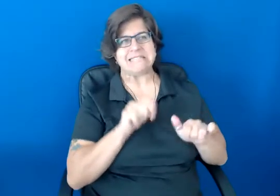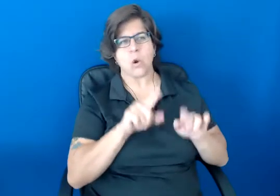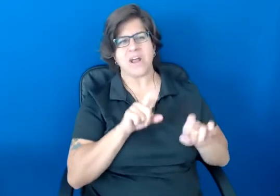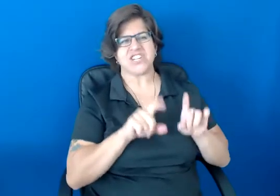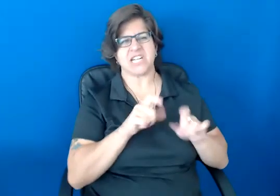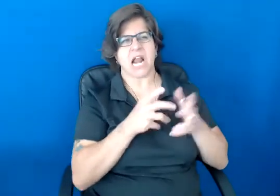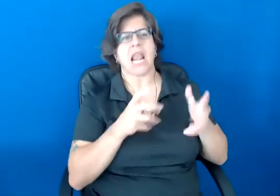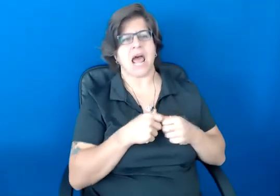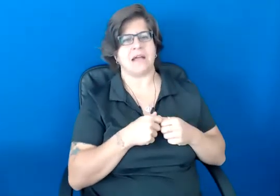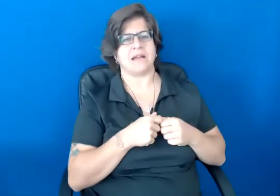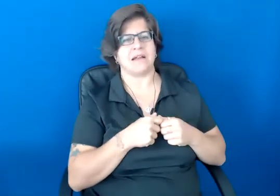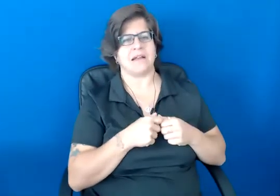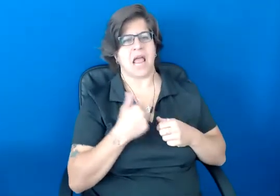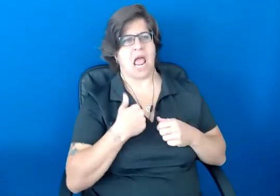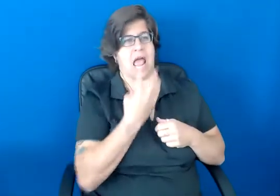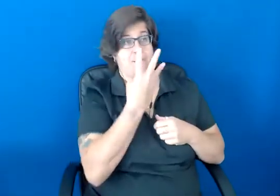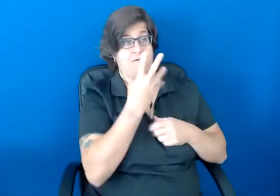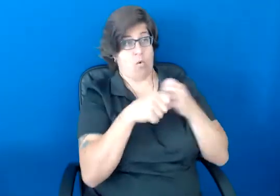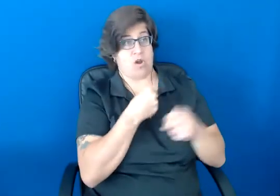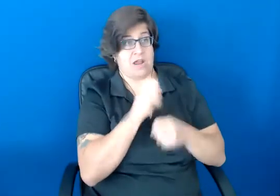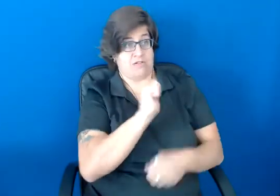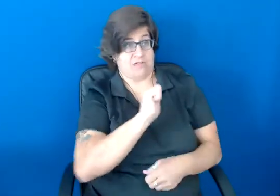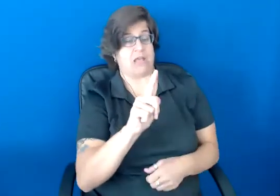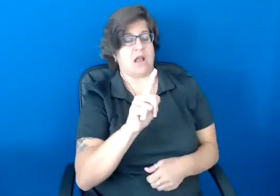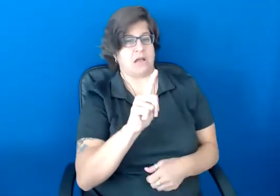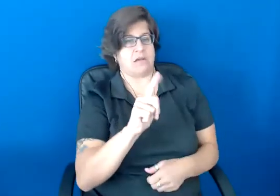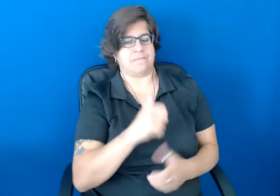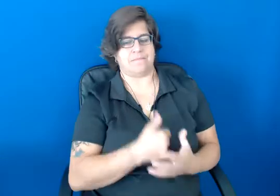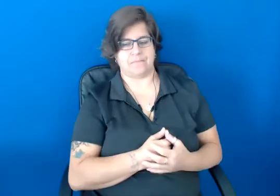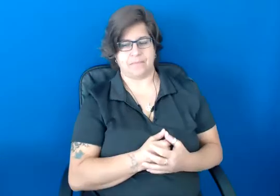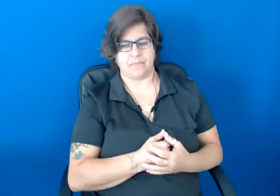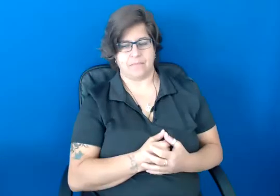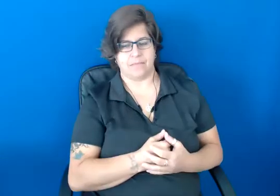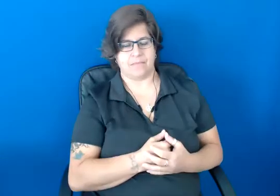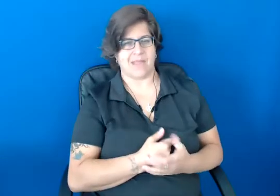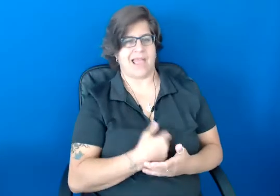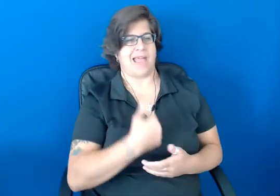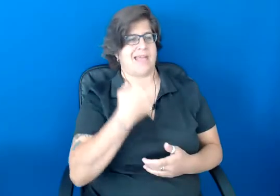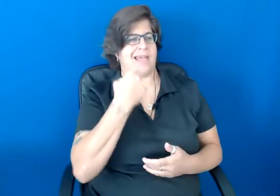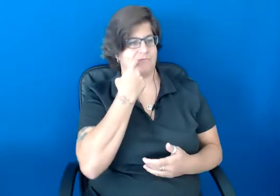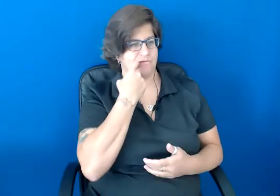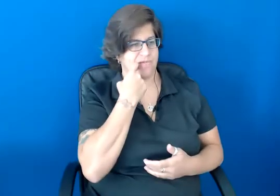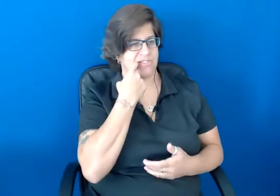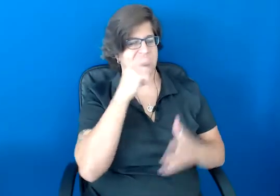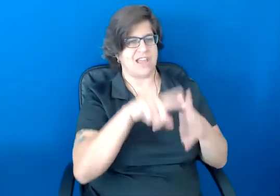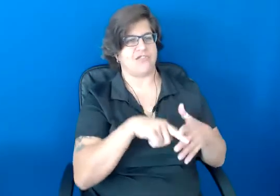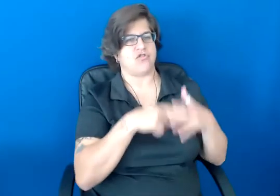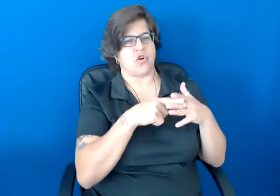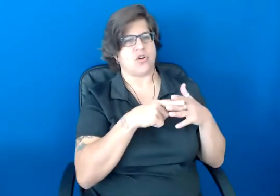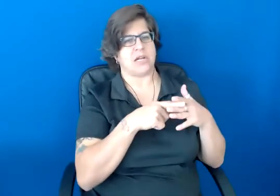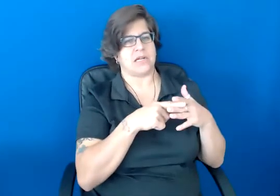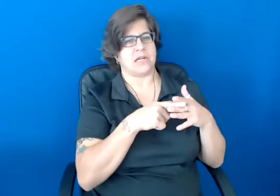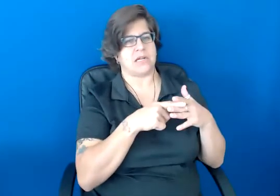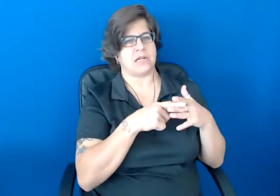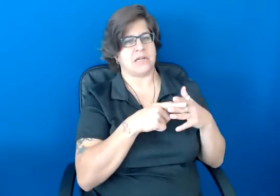so I think I'm 4 years into Al-Anon. I have of late begun to